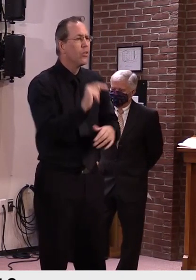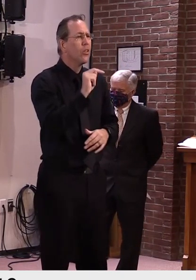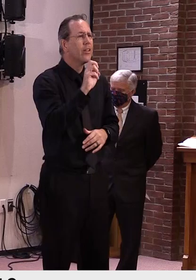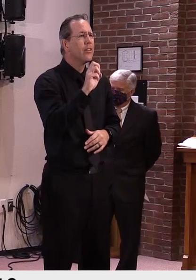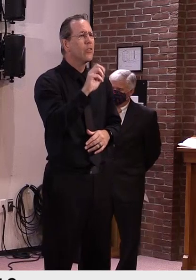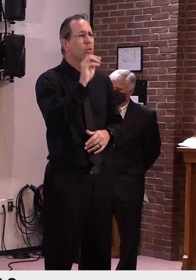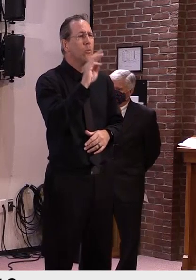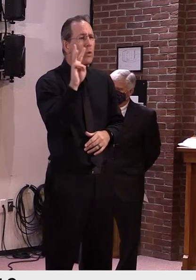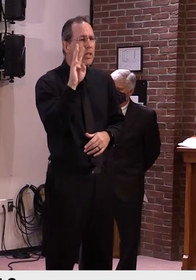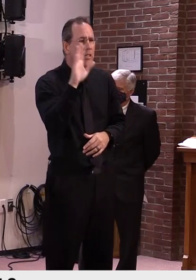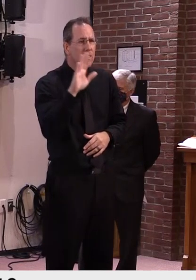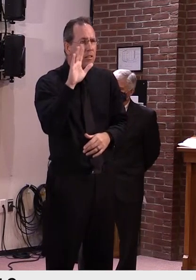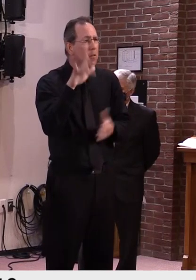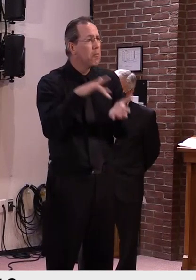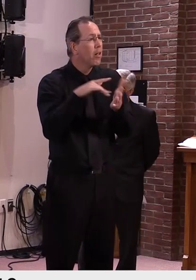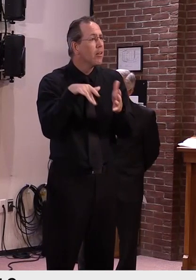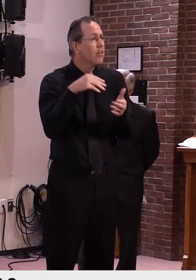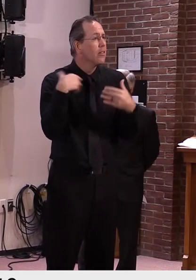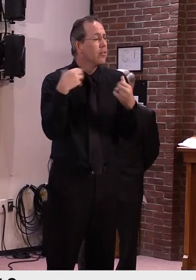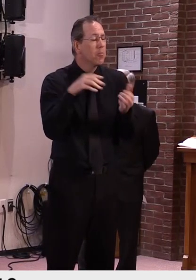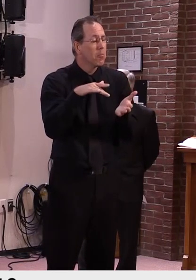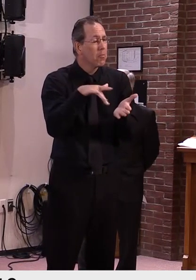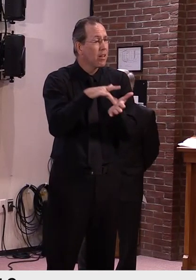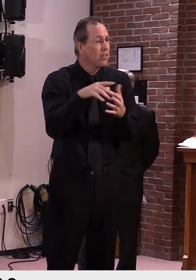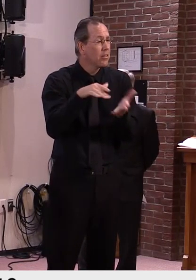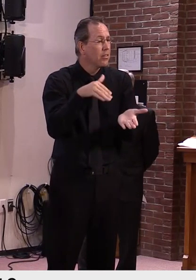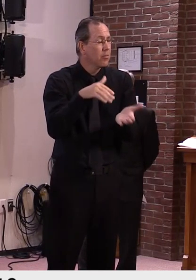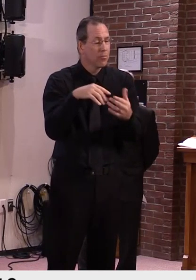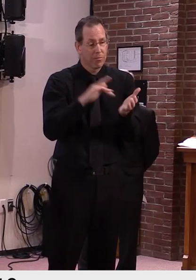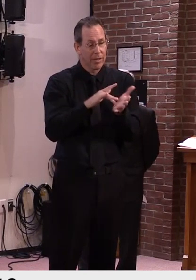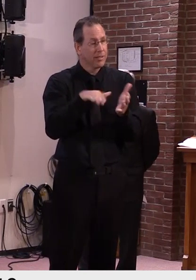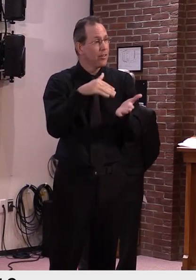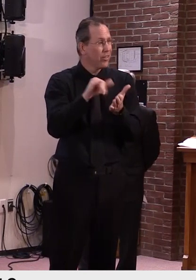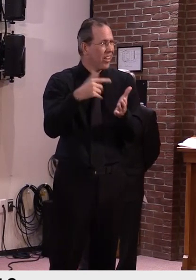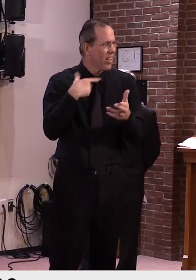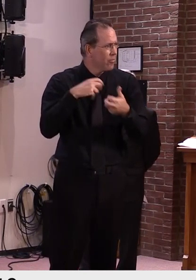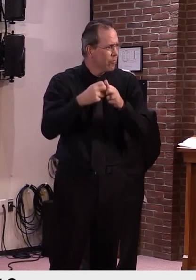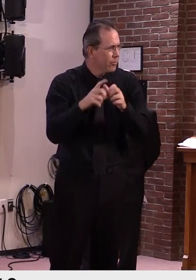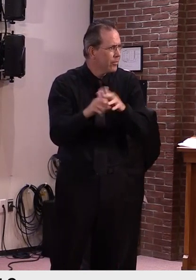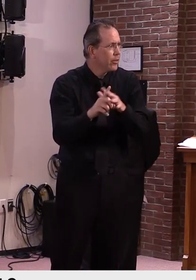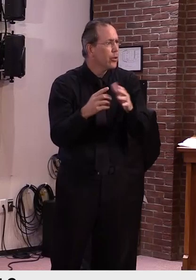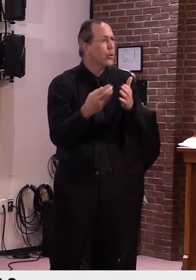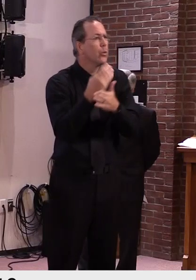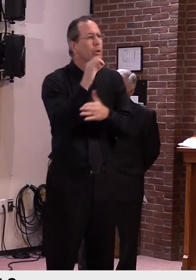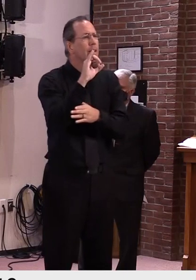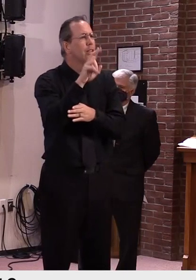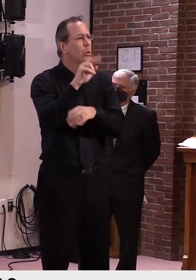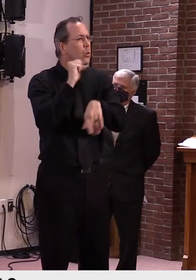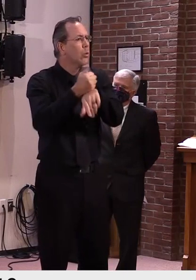build from scratch a new ICU, okay, on